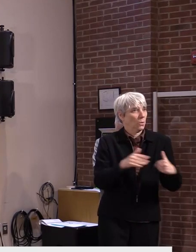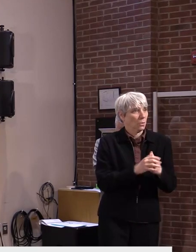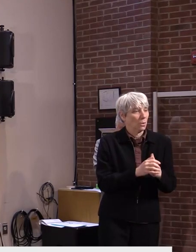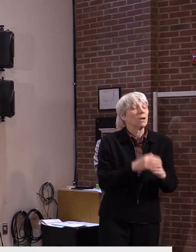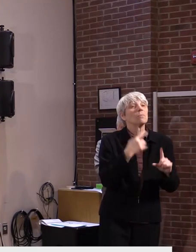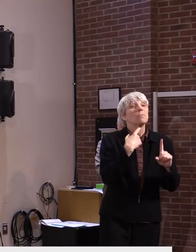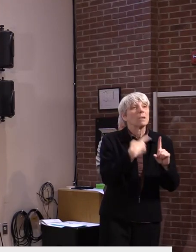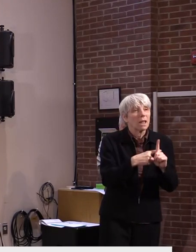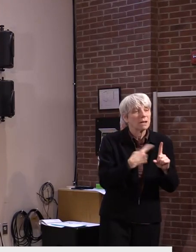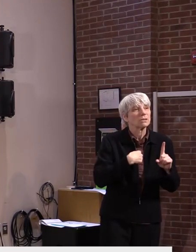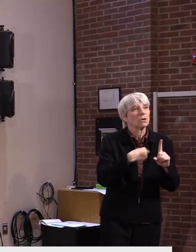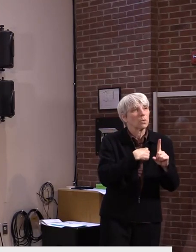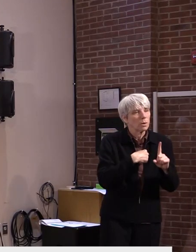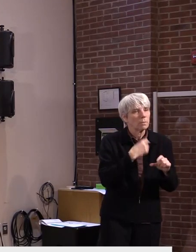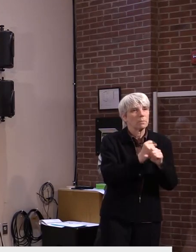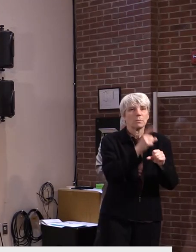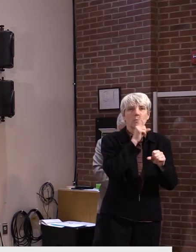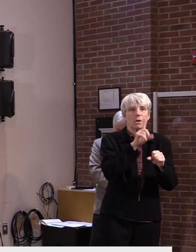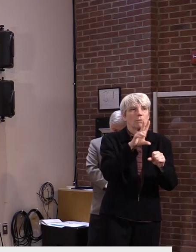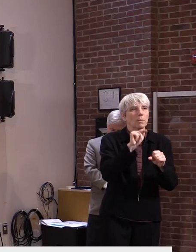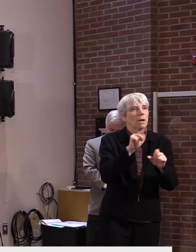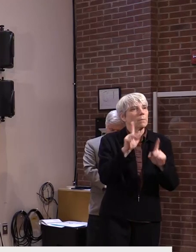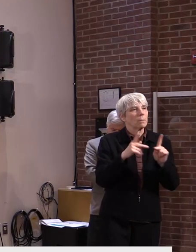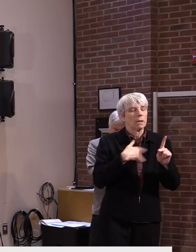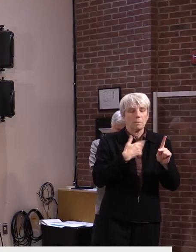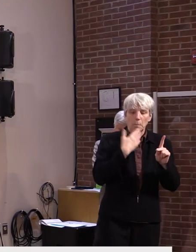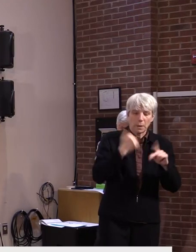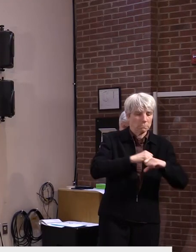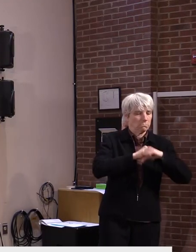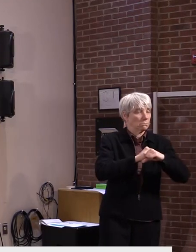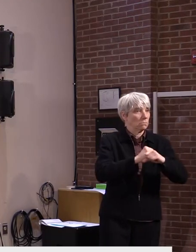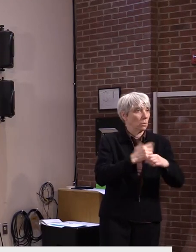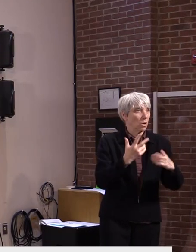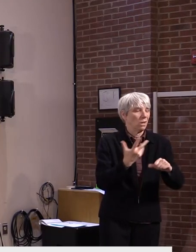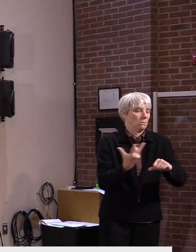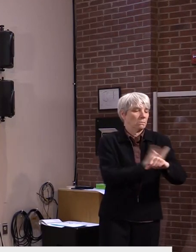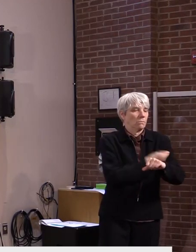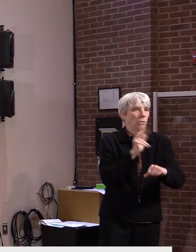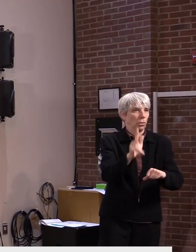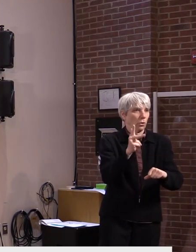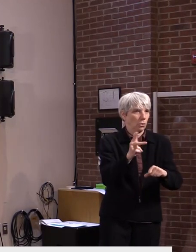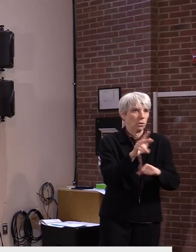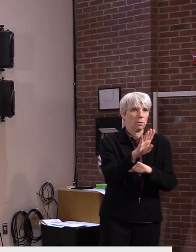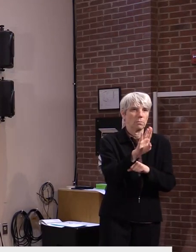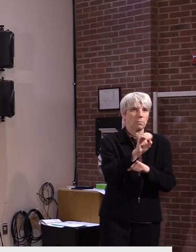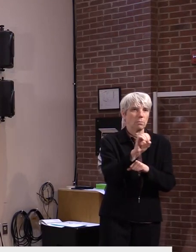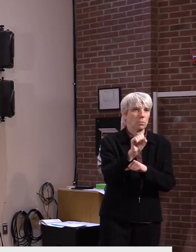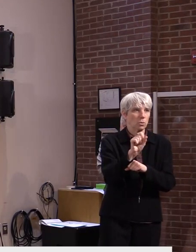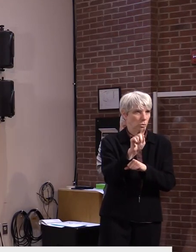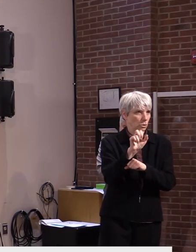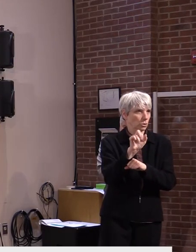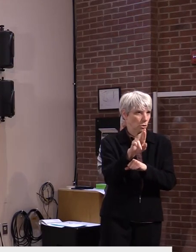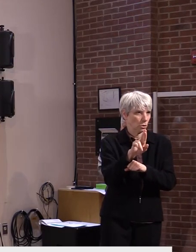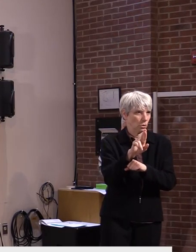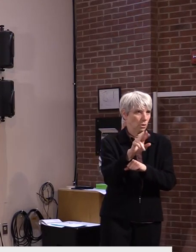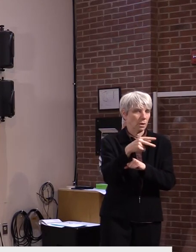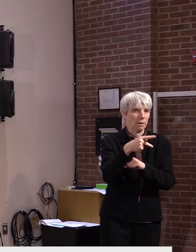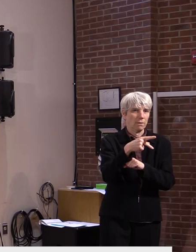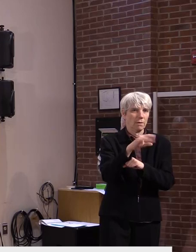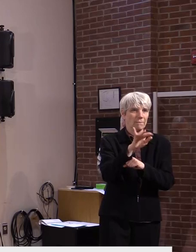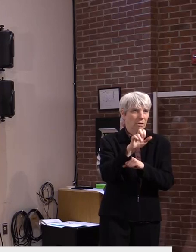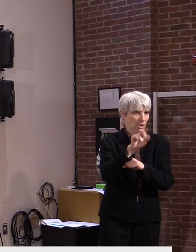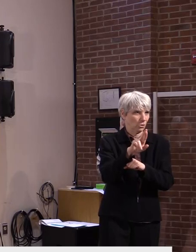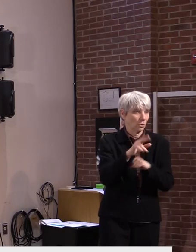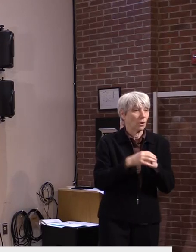the most protection possible against COVID by getting them their booster shot. Many Vermonters who